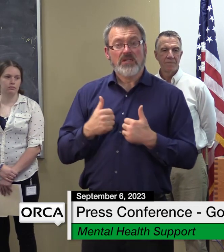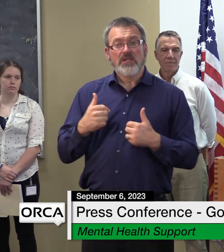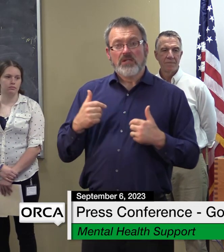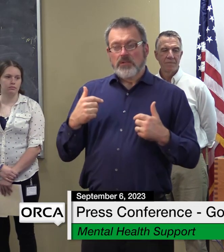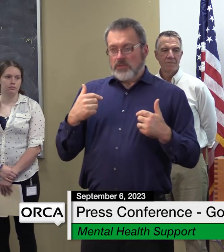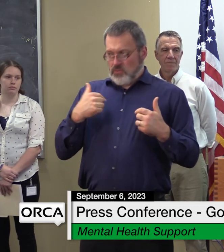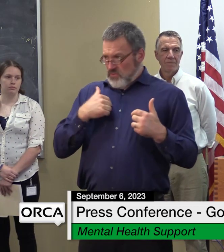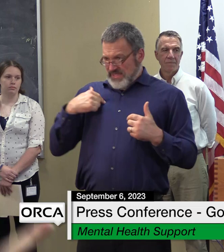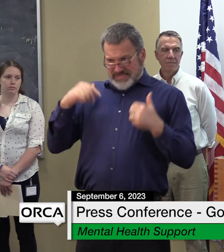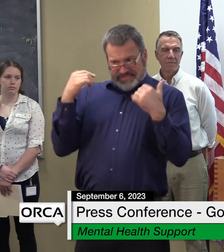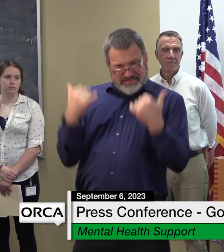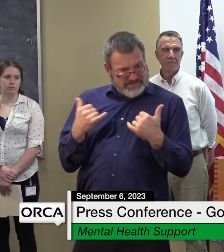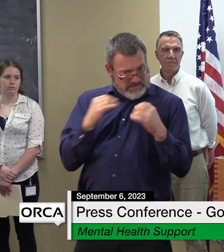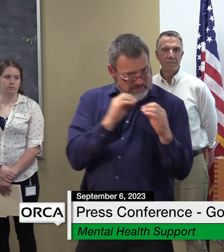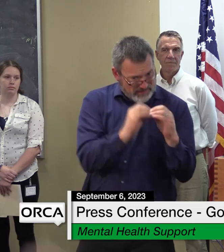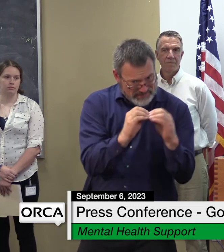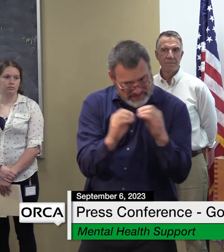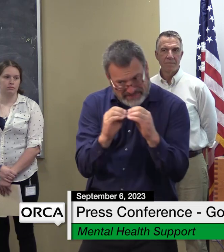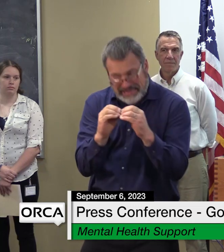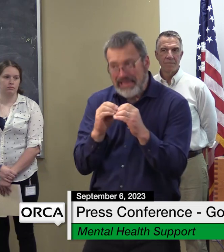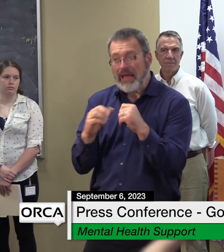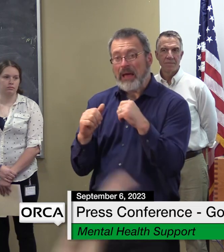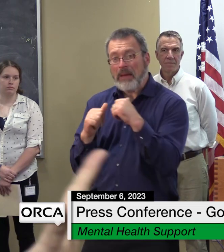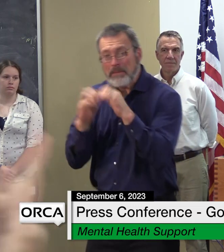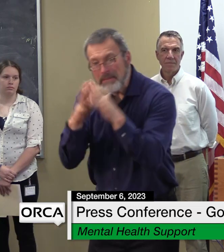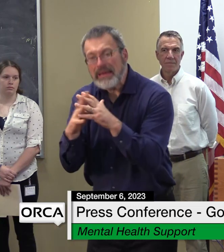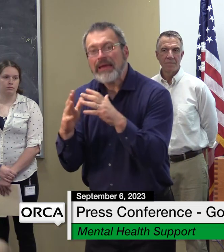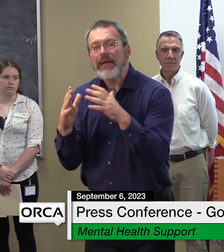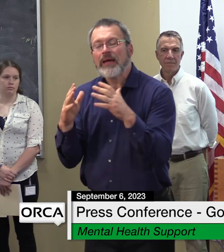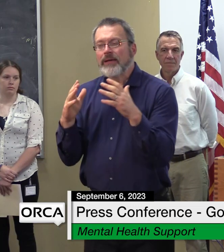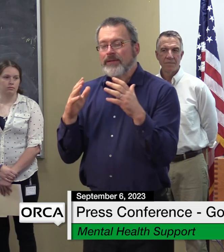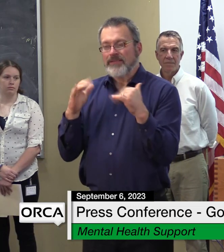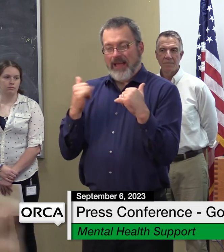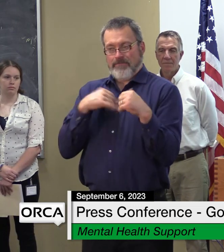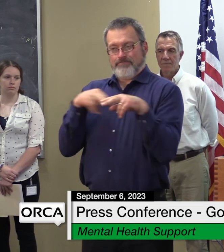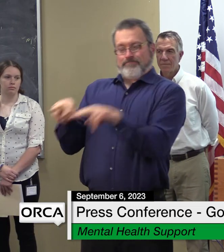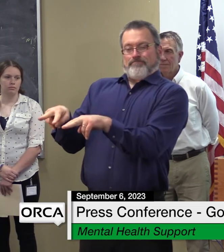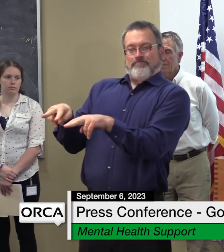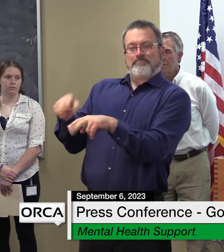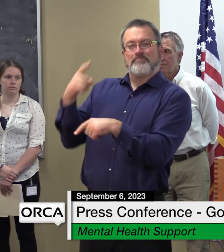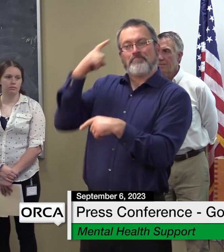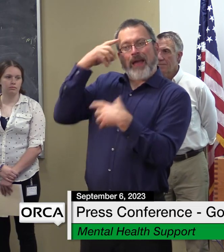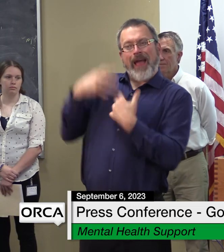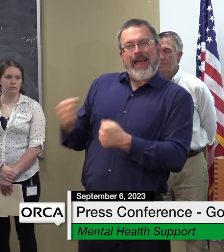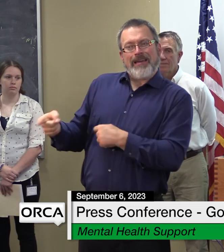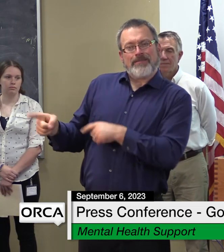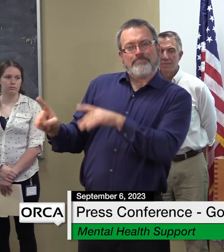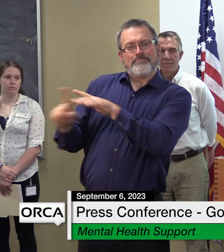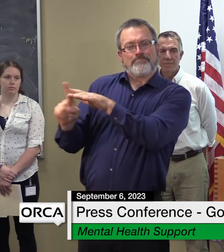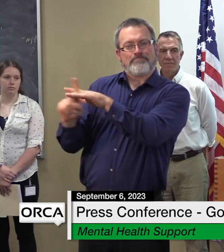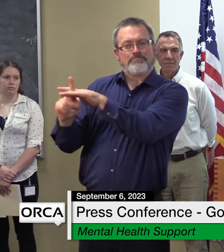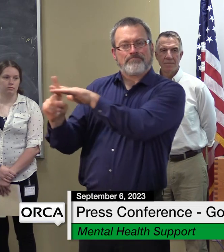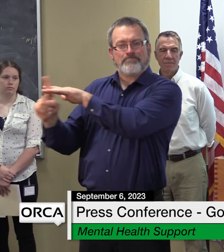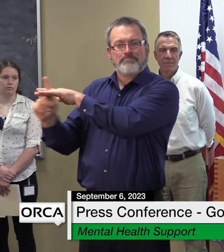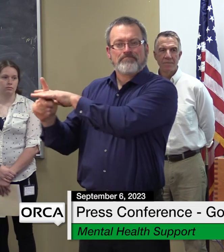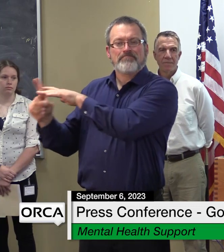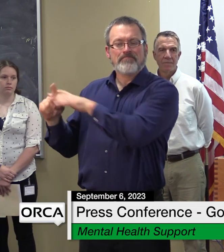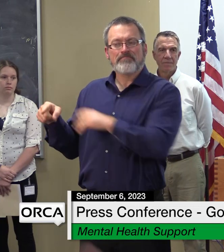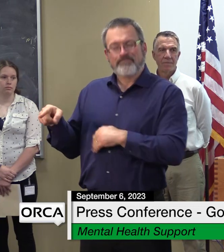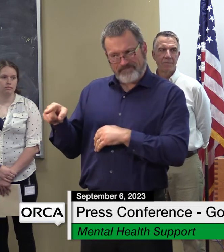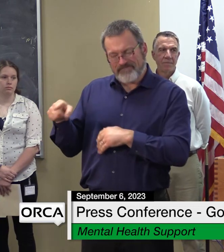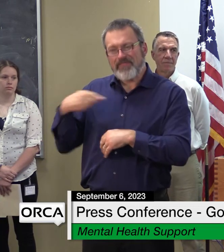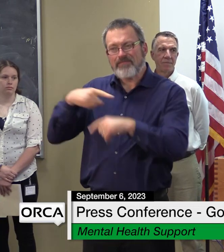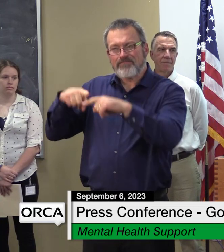encourage one another, to care for our mental well-being, remembering that this looks different for each of us. For some folks, a